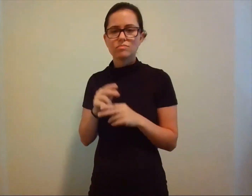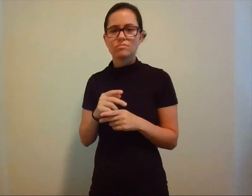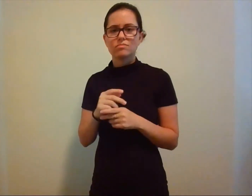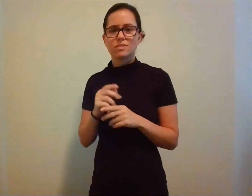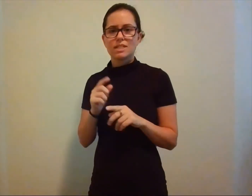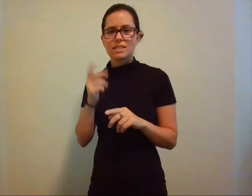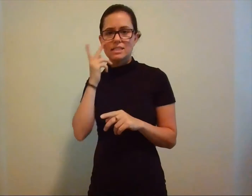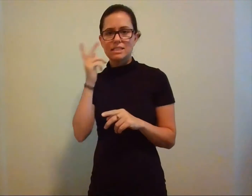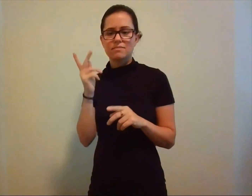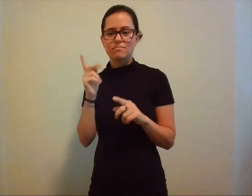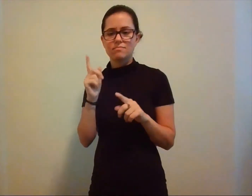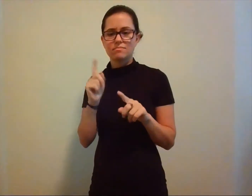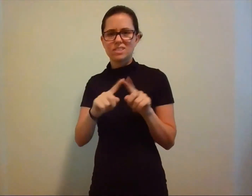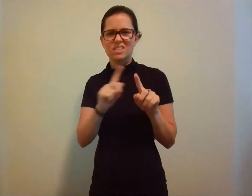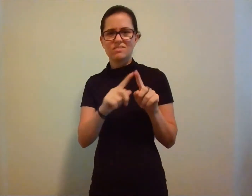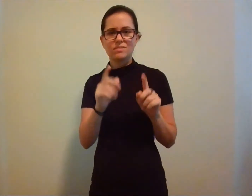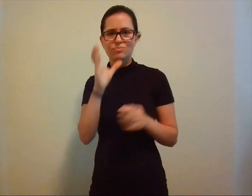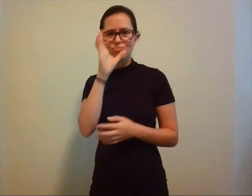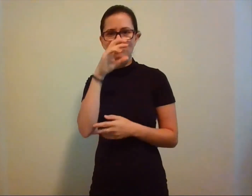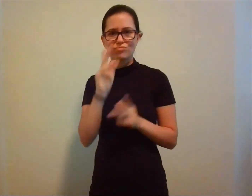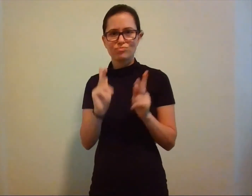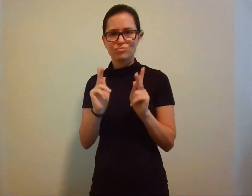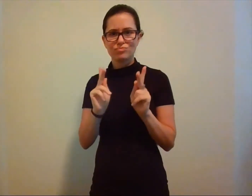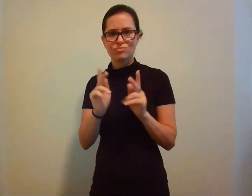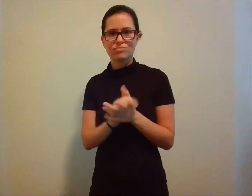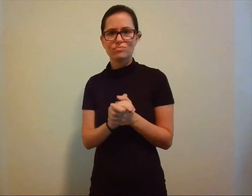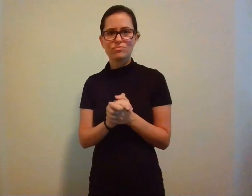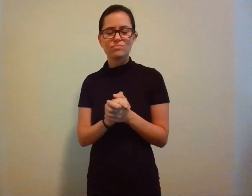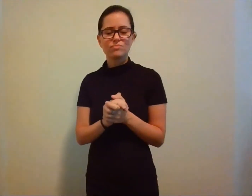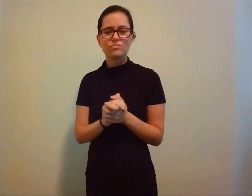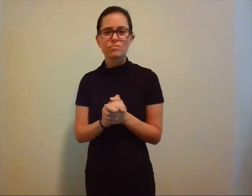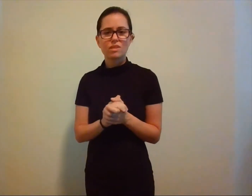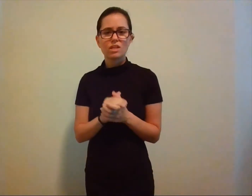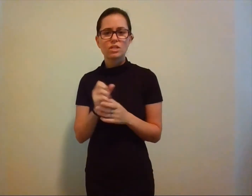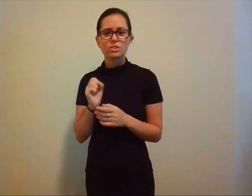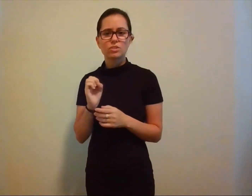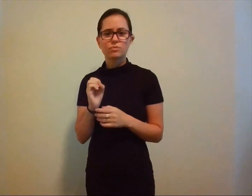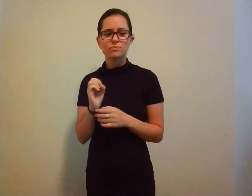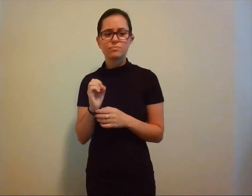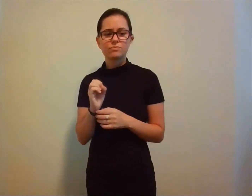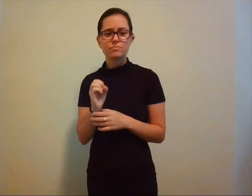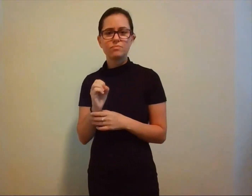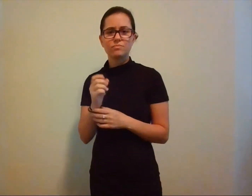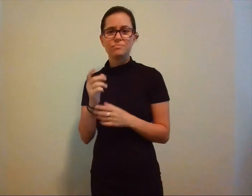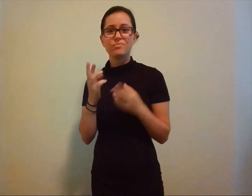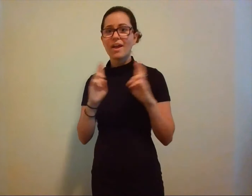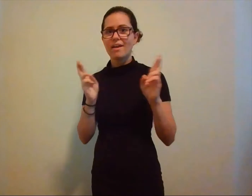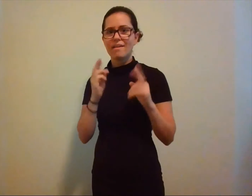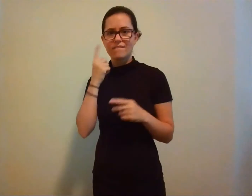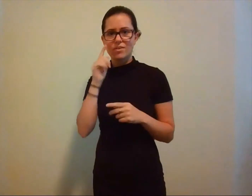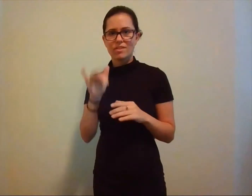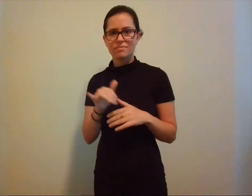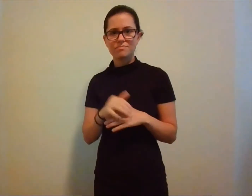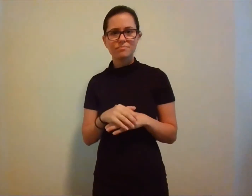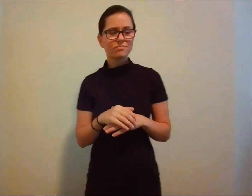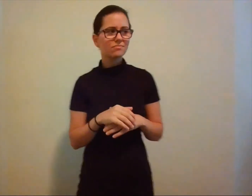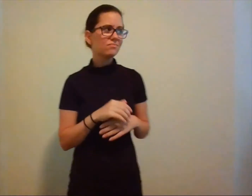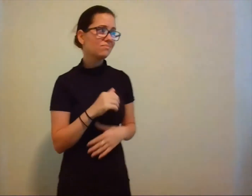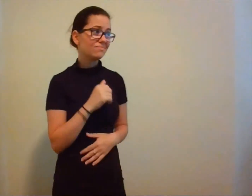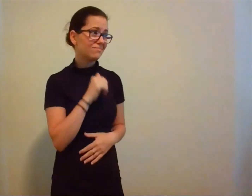people watching. Okay. That's what we were ready for. I was not ready for any people watching, but don't let me forget that it ended up